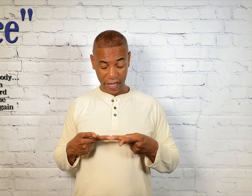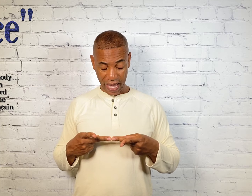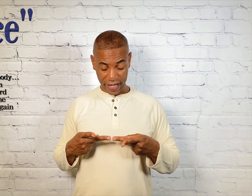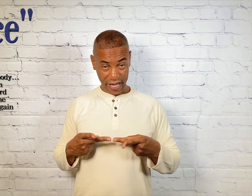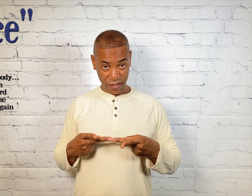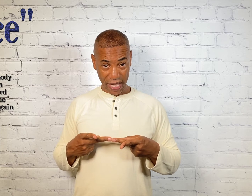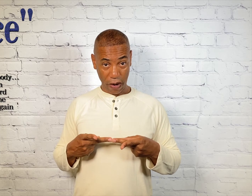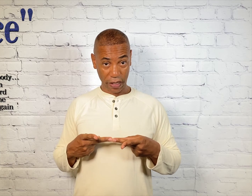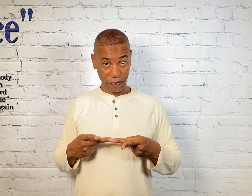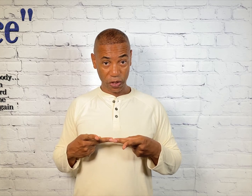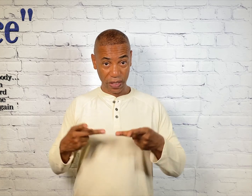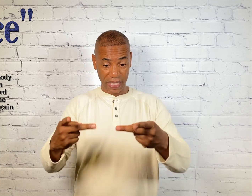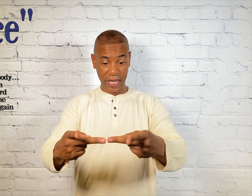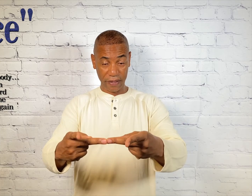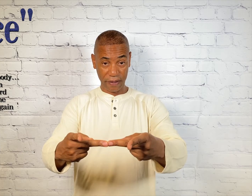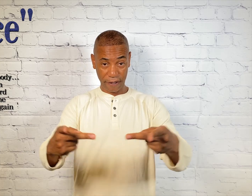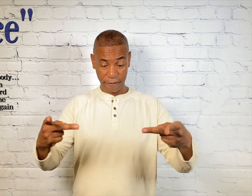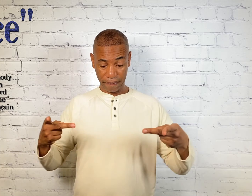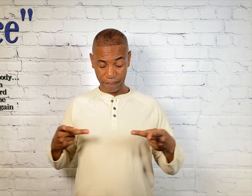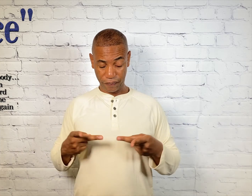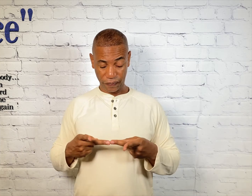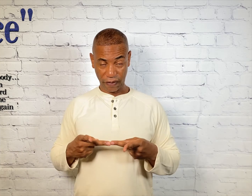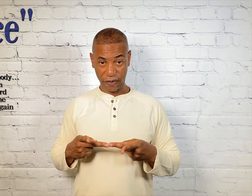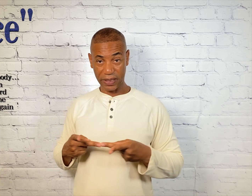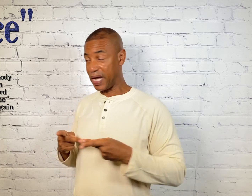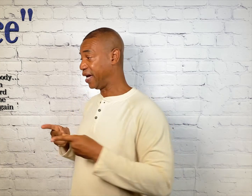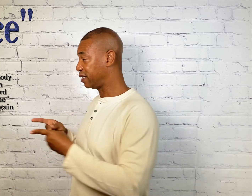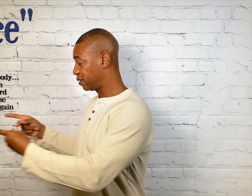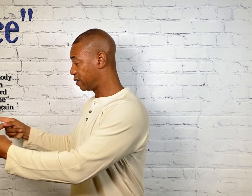at the end of that arc. Let me show you that again from the side.